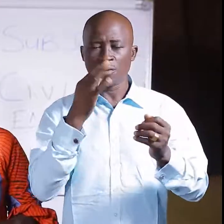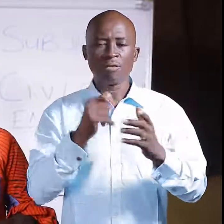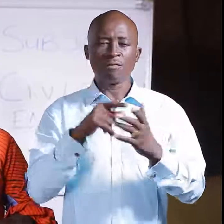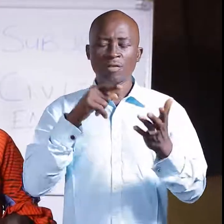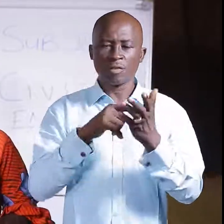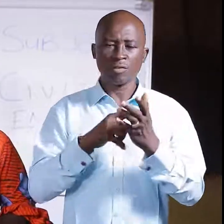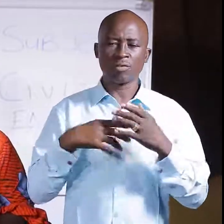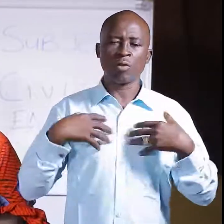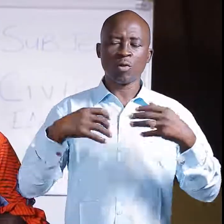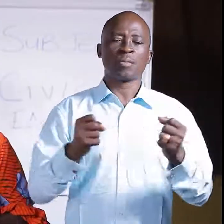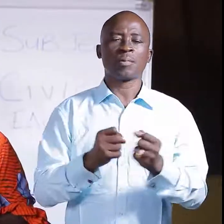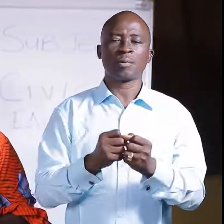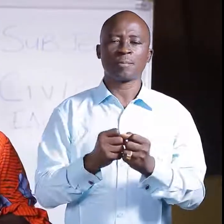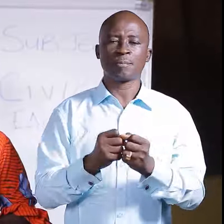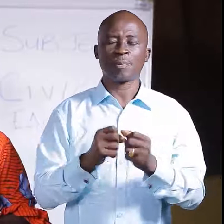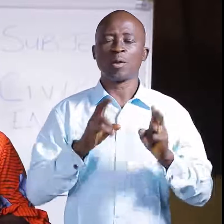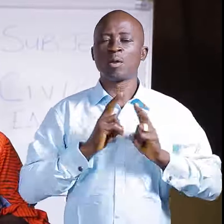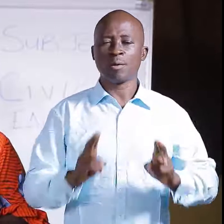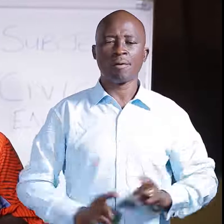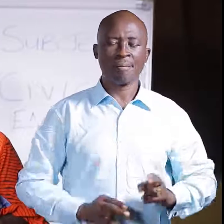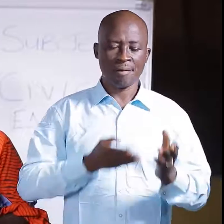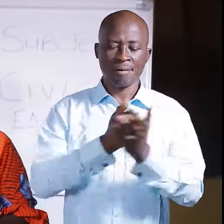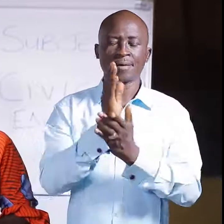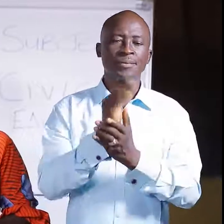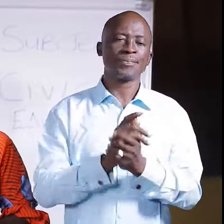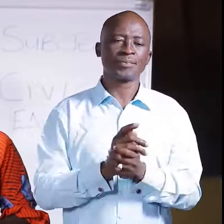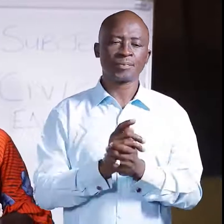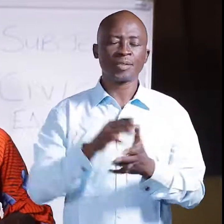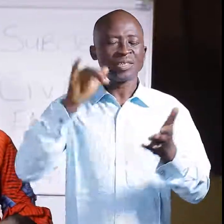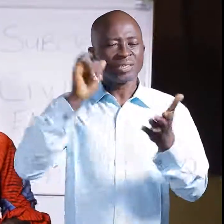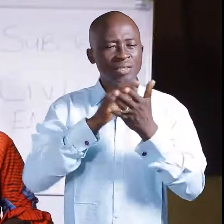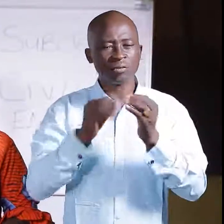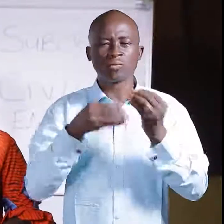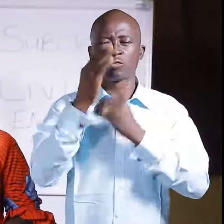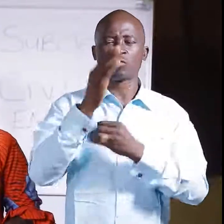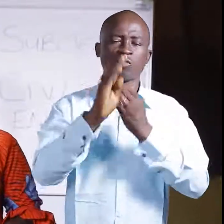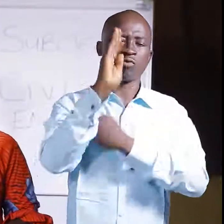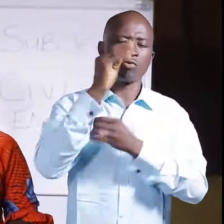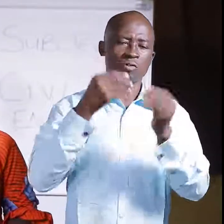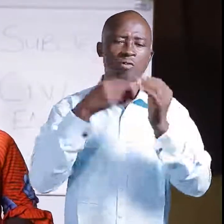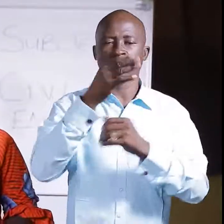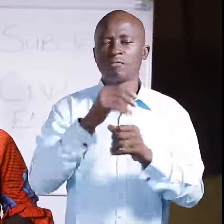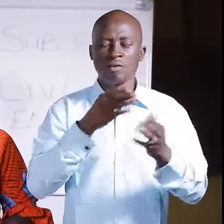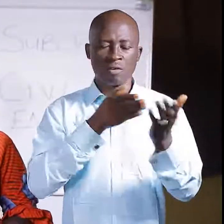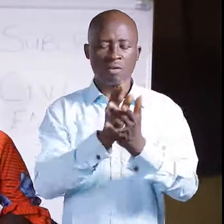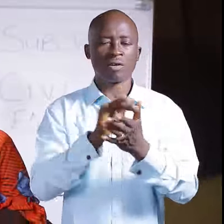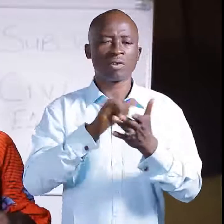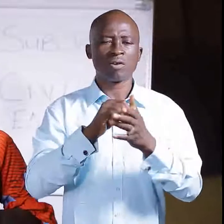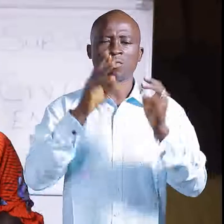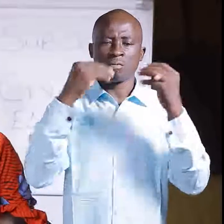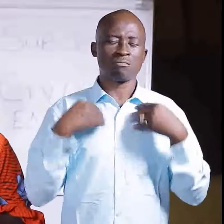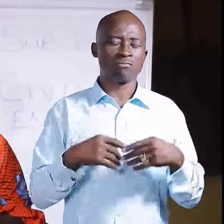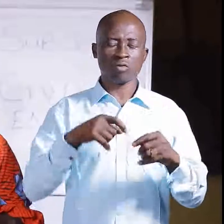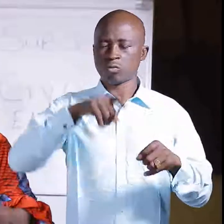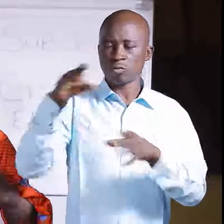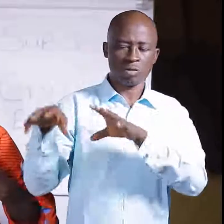fundamental human right. And we said that fundamental human right is your God-given right that nobody should take it